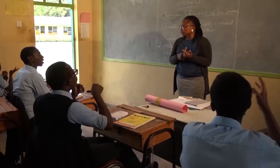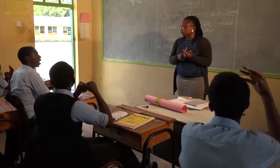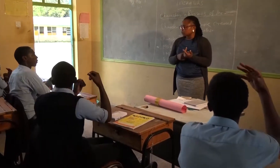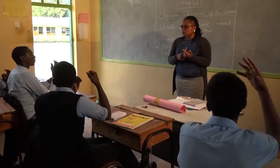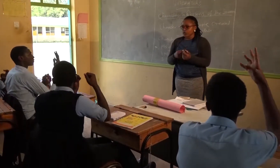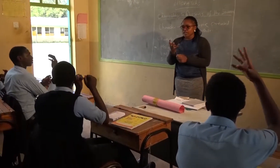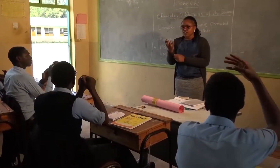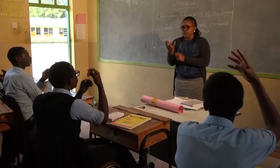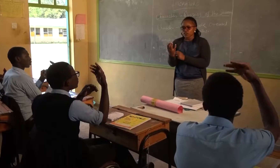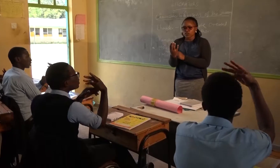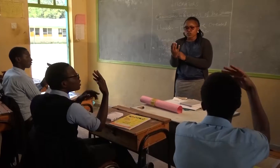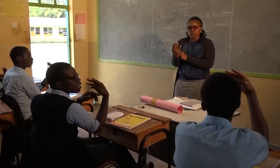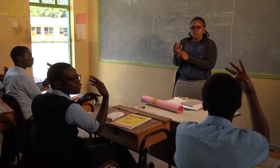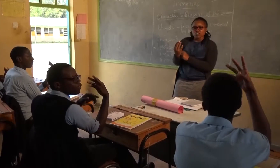How old are you? We have